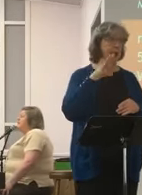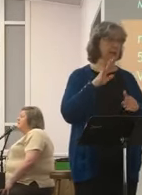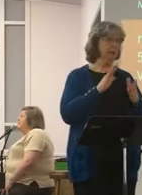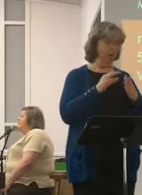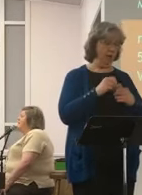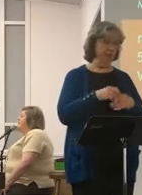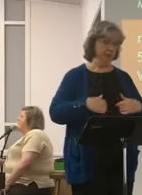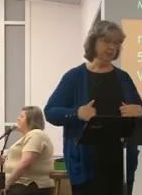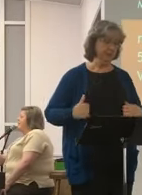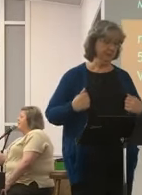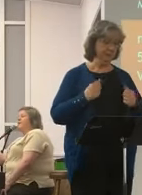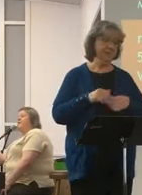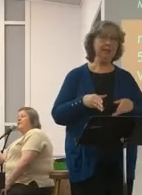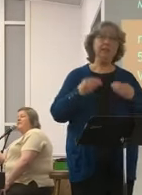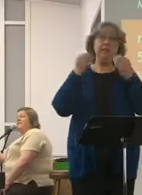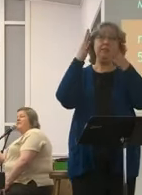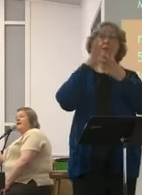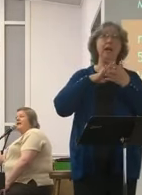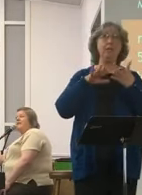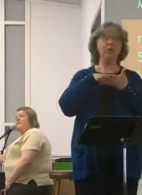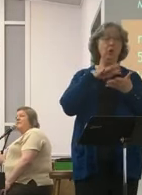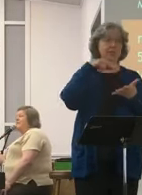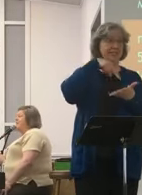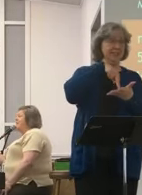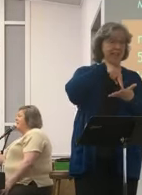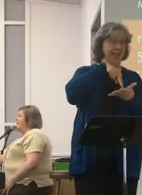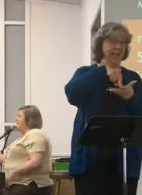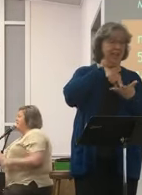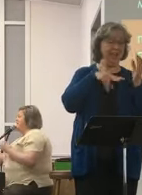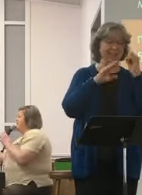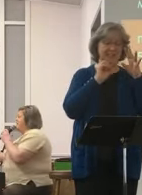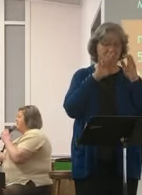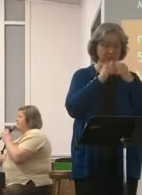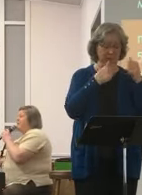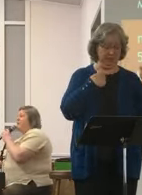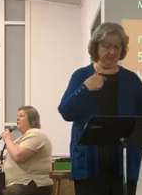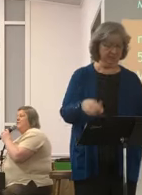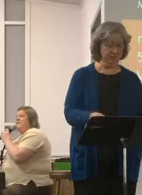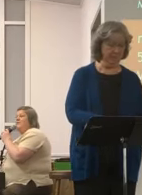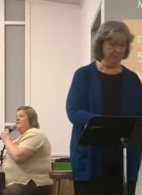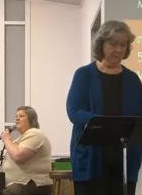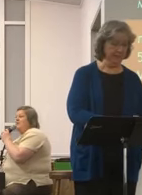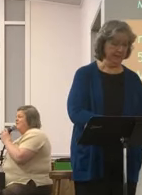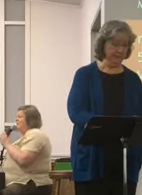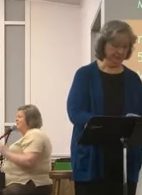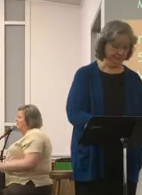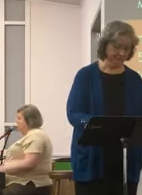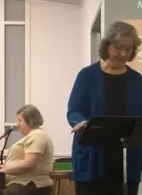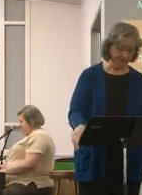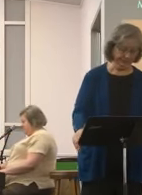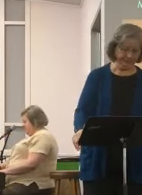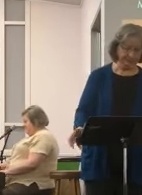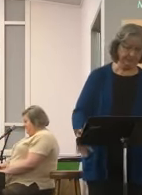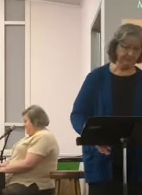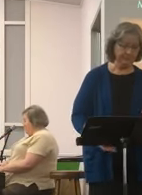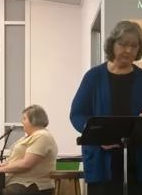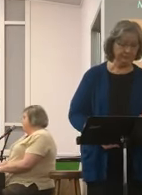phones, and let's just give God the glory he deserves. Let's stand together and sing that. To God be the glory for the great things he has done.